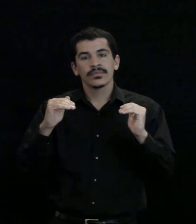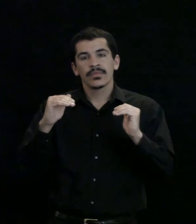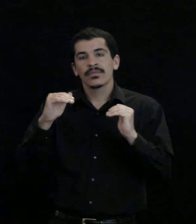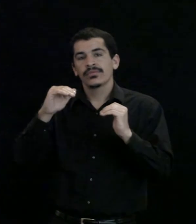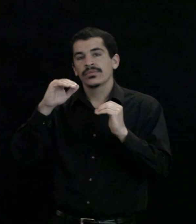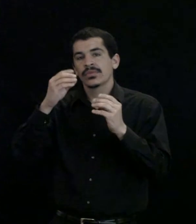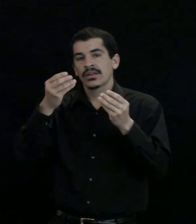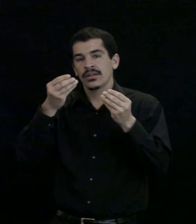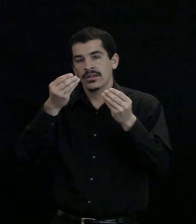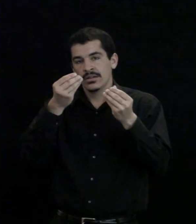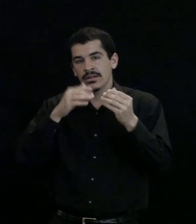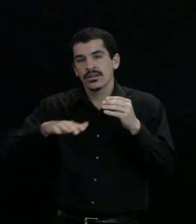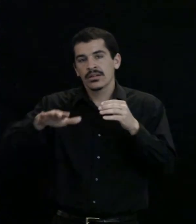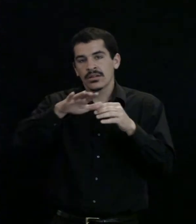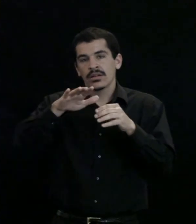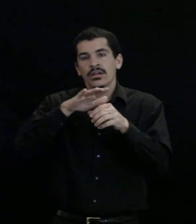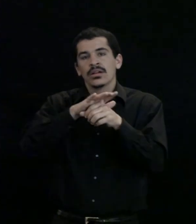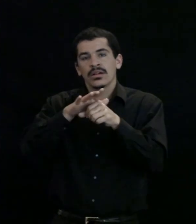Site needs